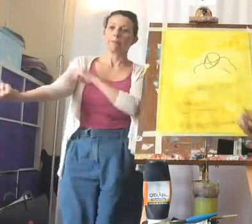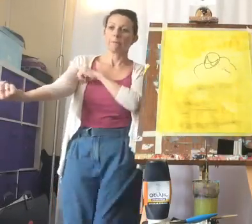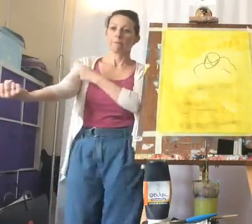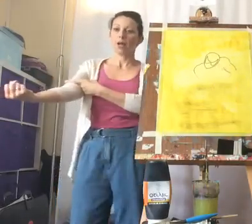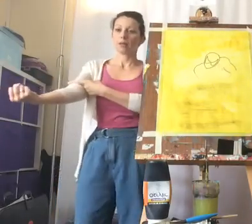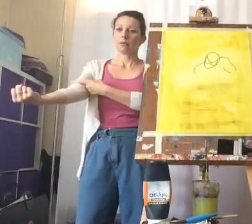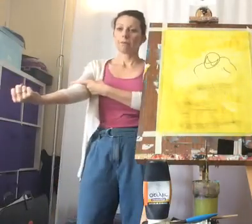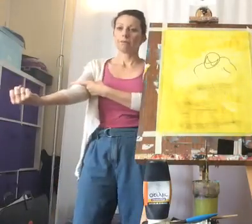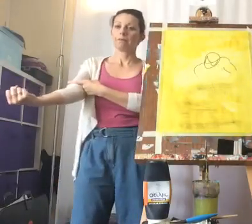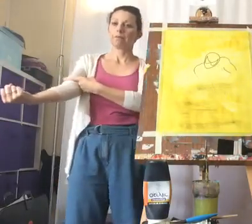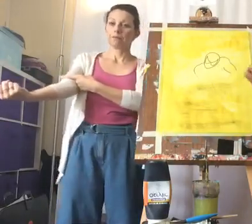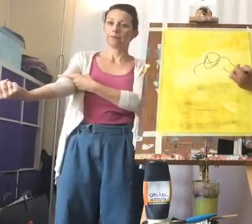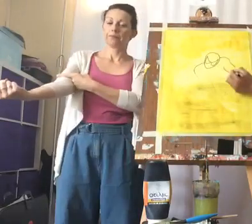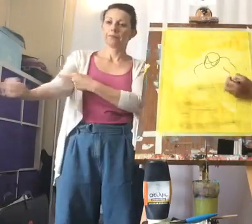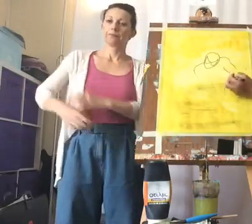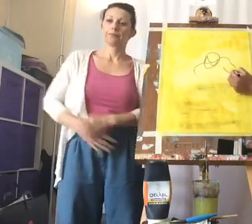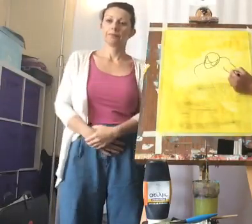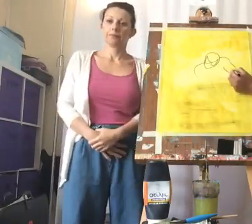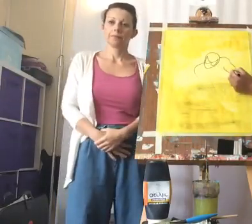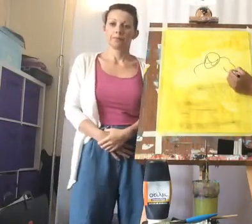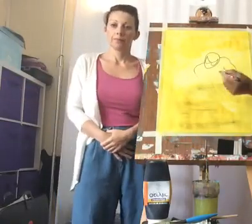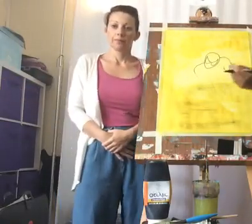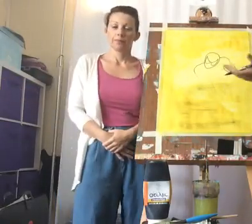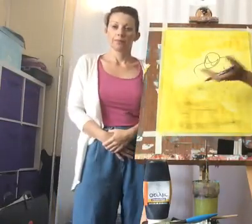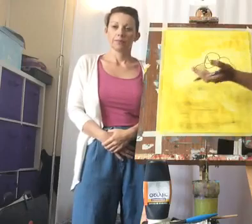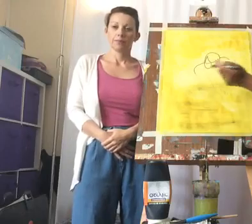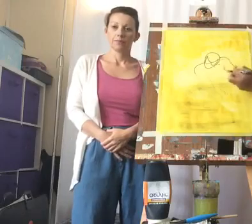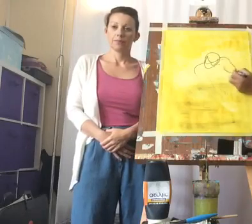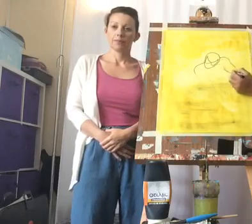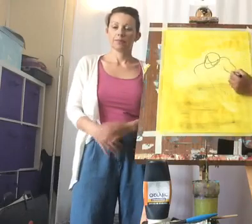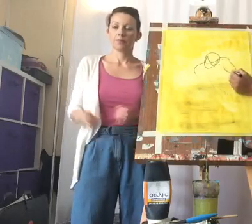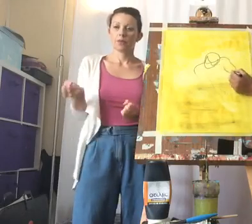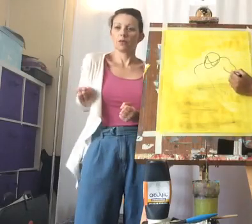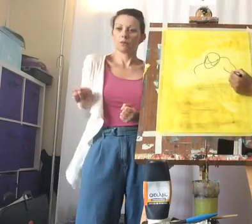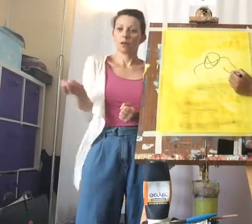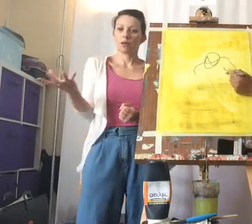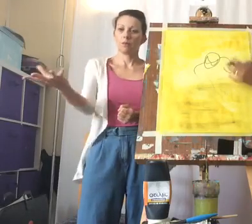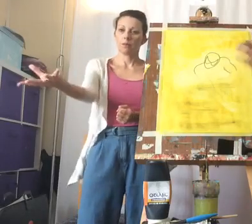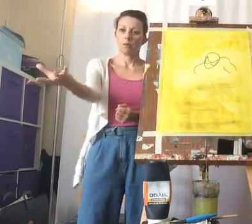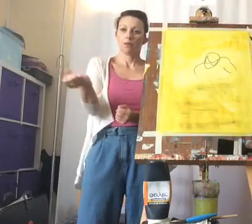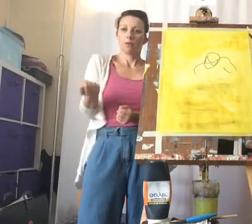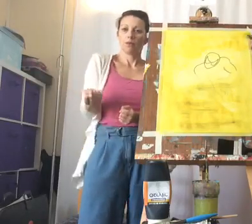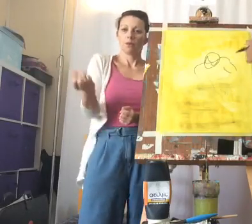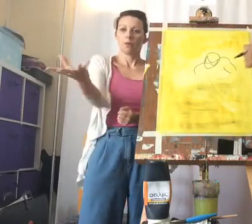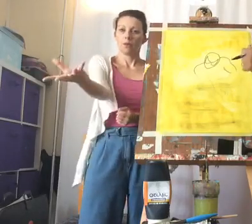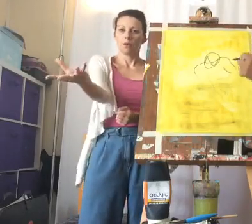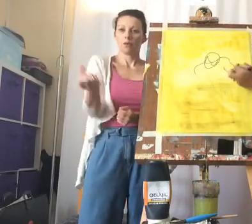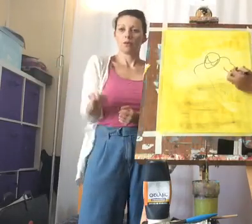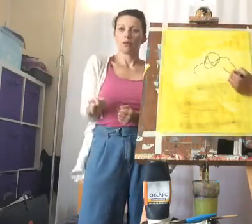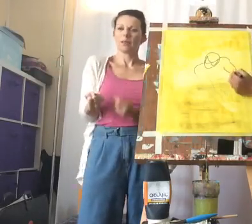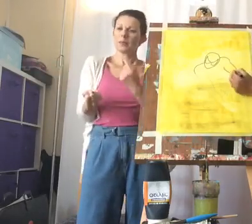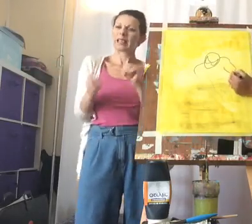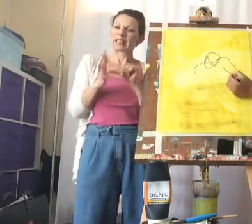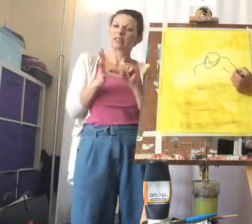like there. And then you've got where his arm's supposed to be coming forward. This is where I find it